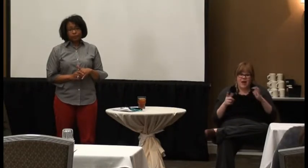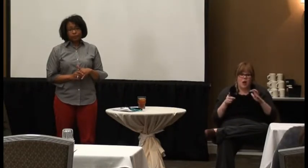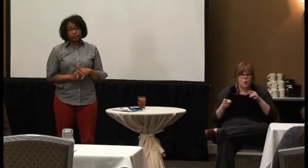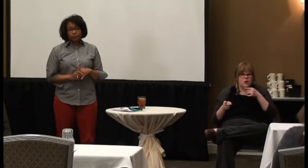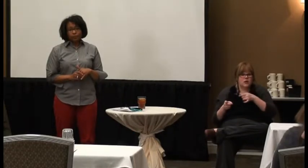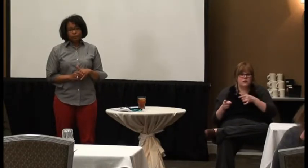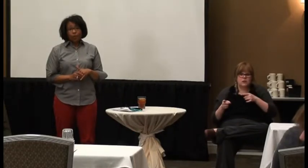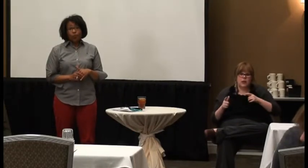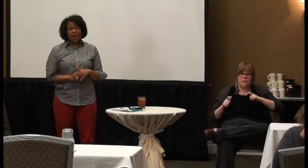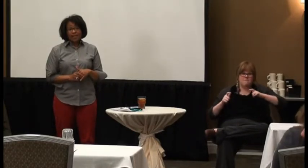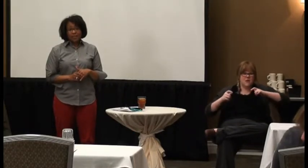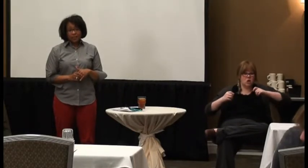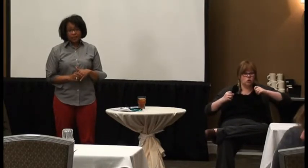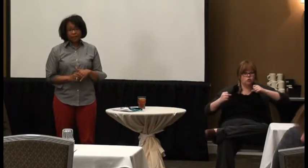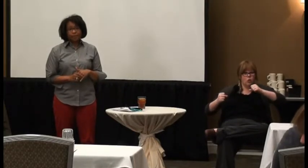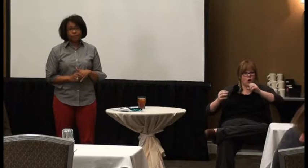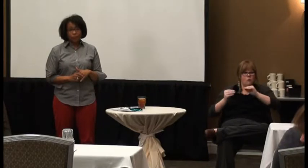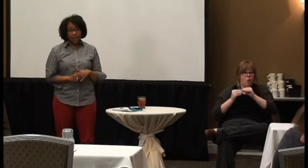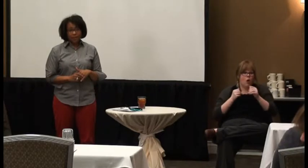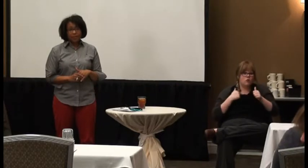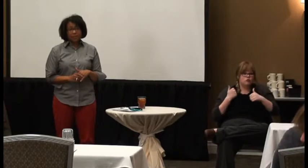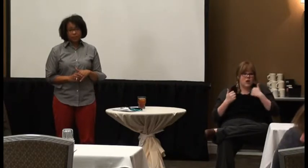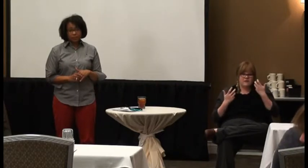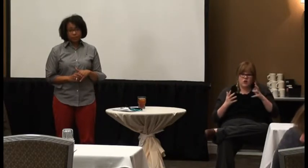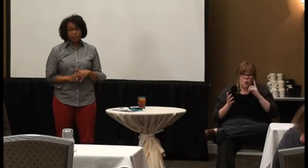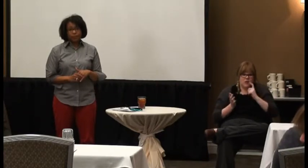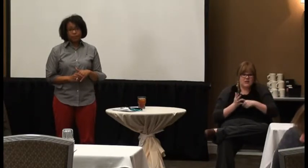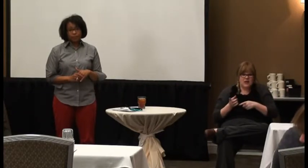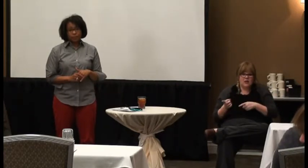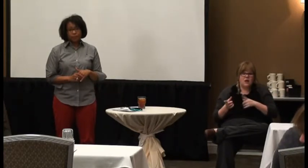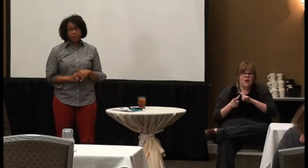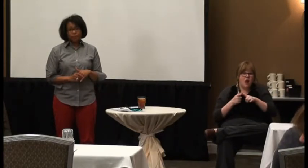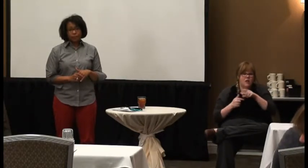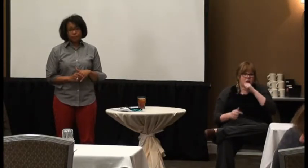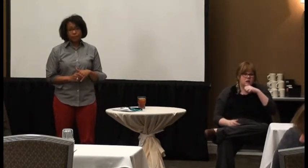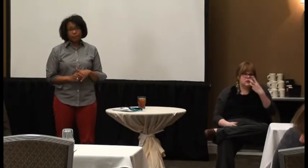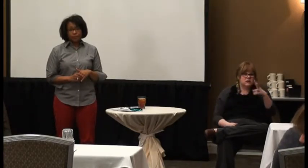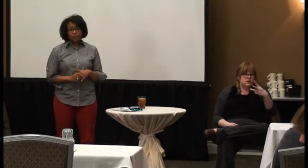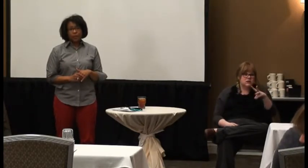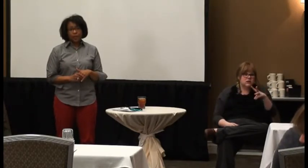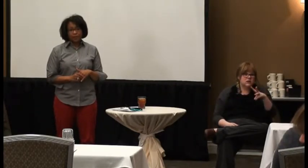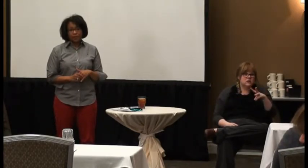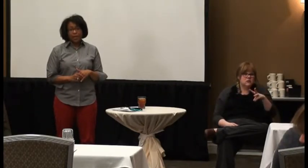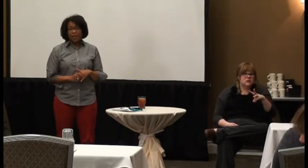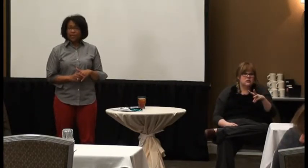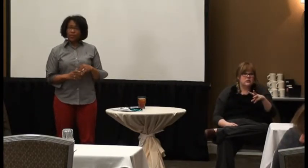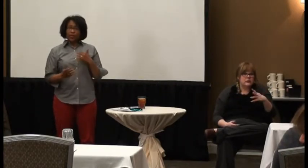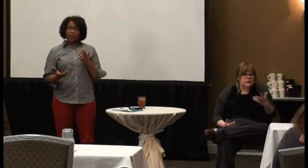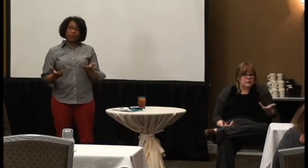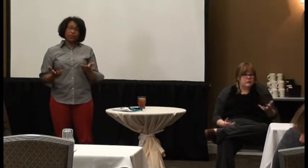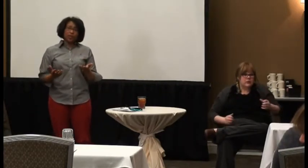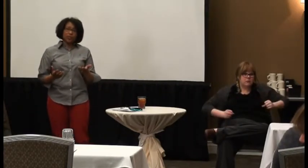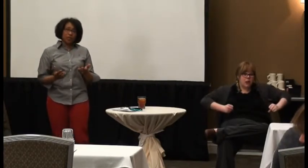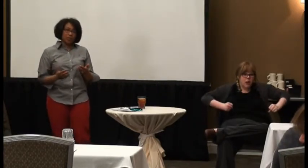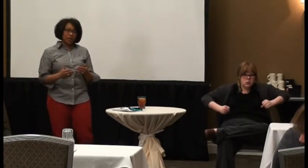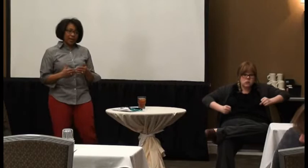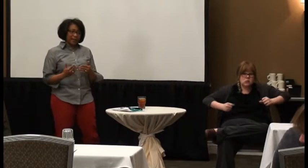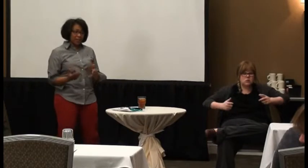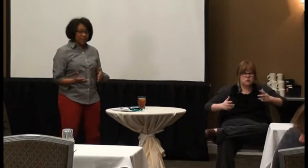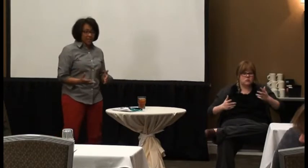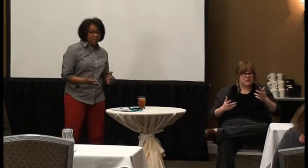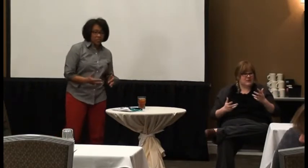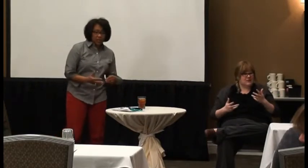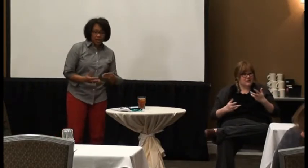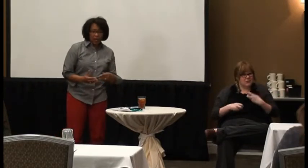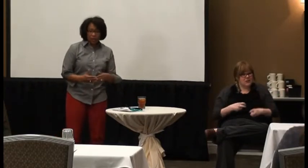bigger, stronger, more aggressive. Right. And then when he's 16, Right. And the other thing, we talk